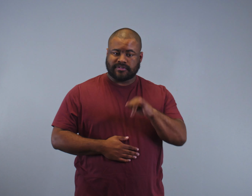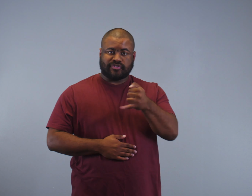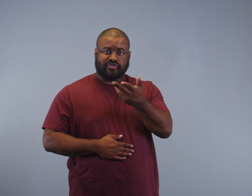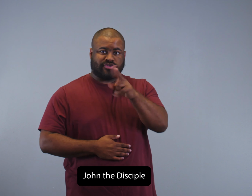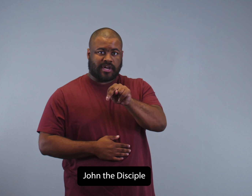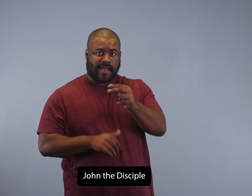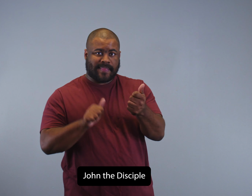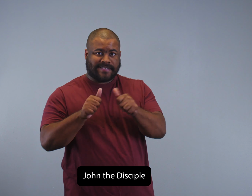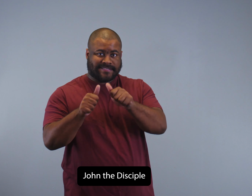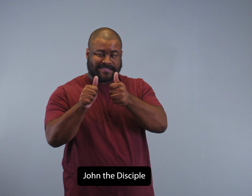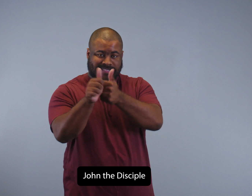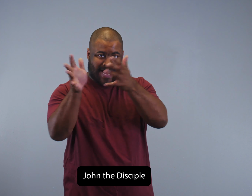John the disciple,